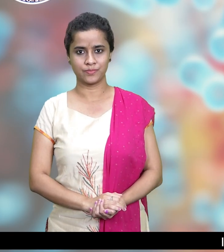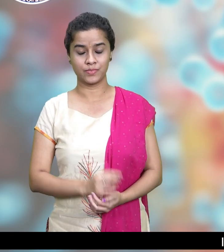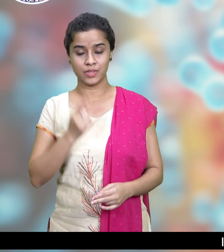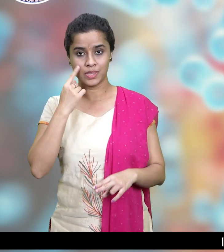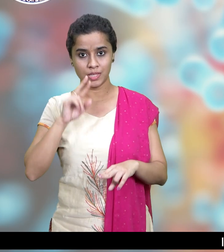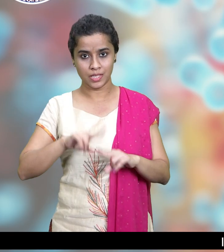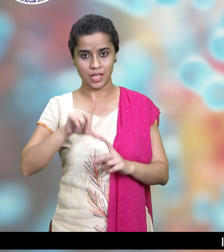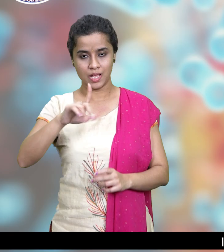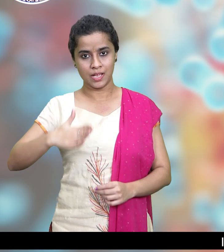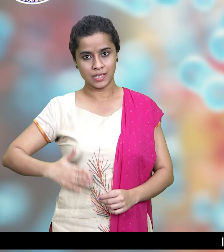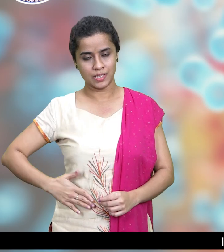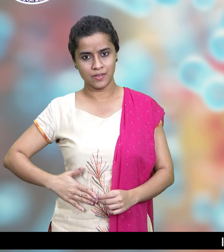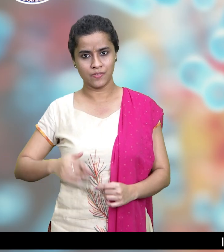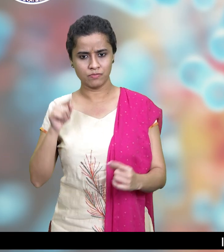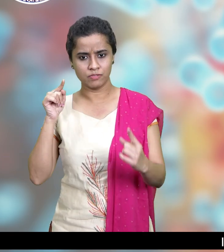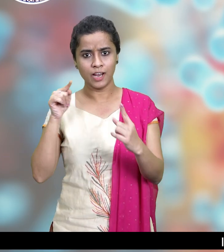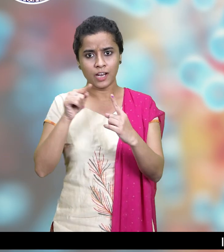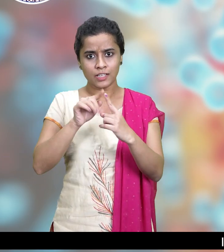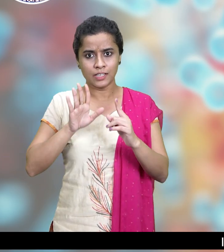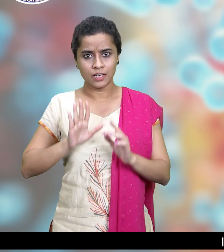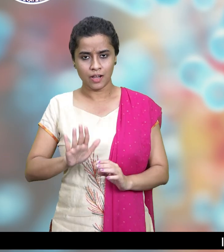If the liver is targeted,